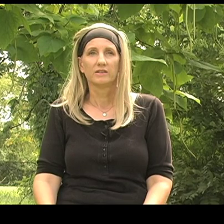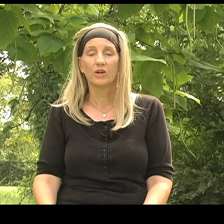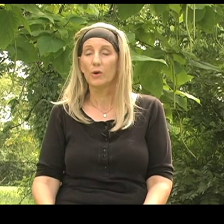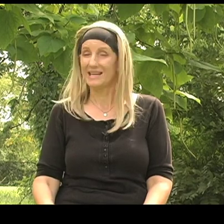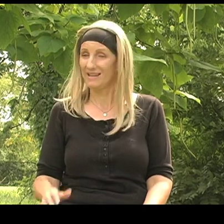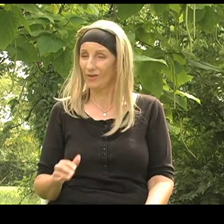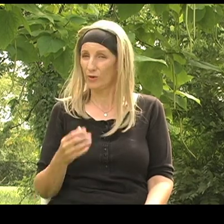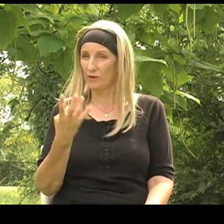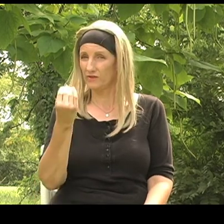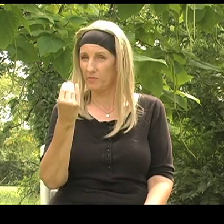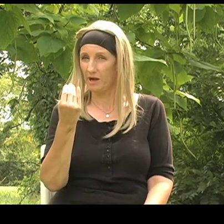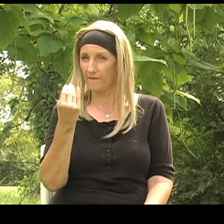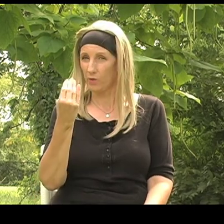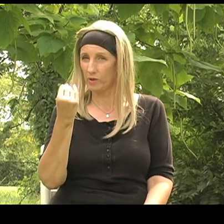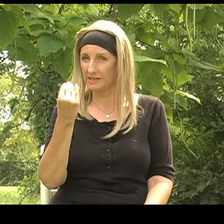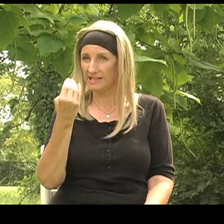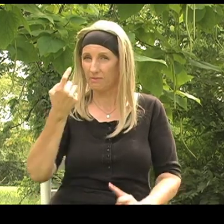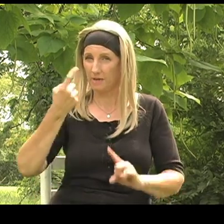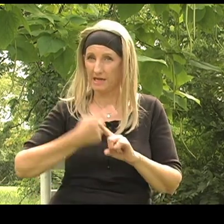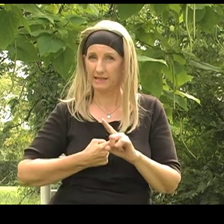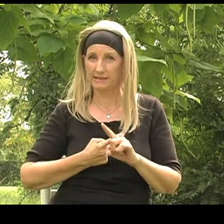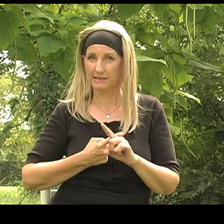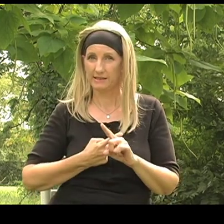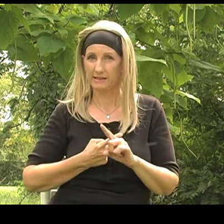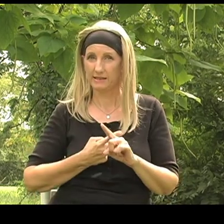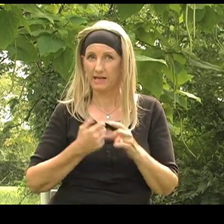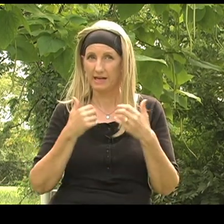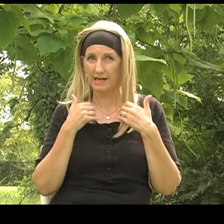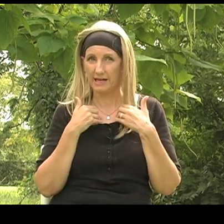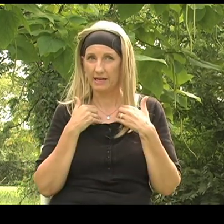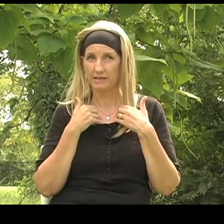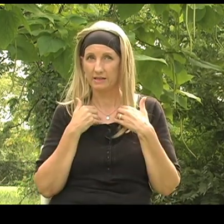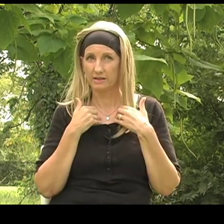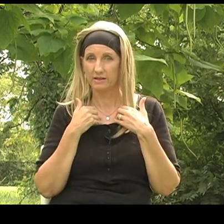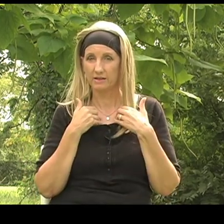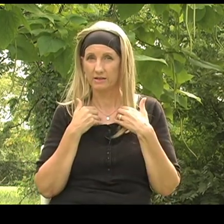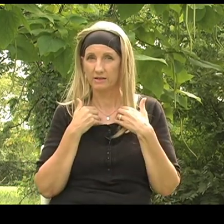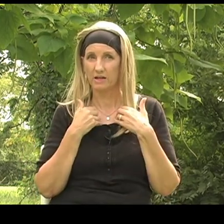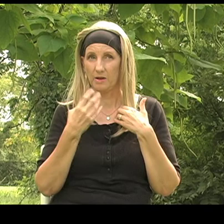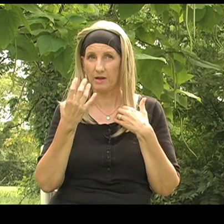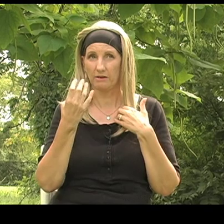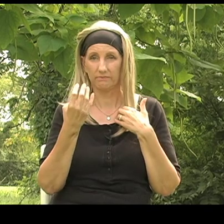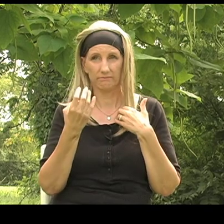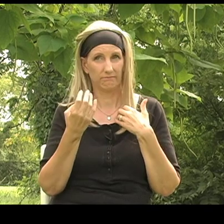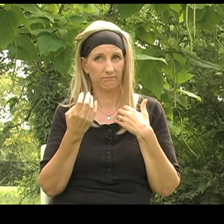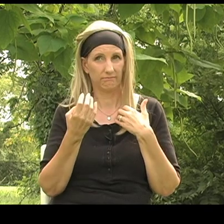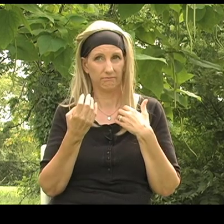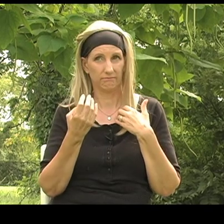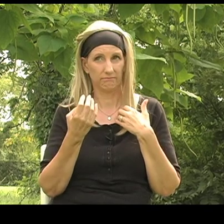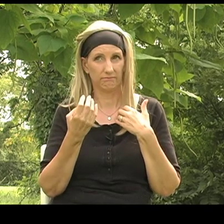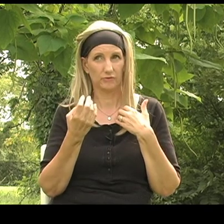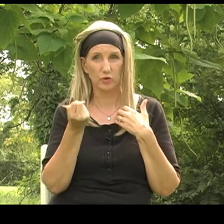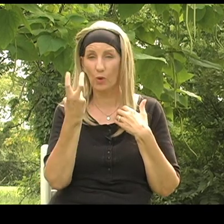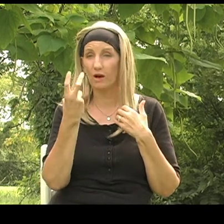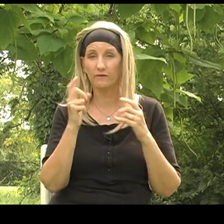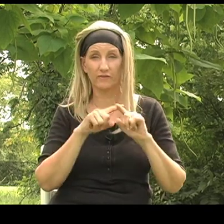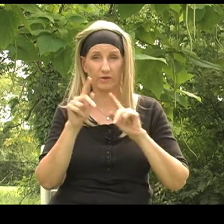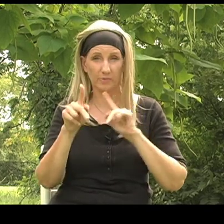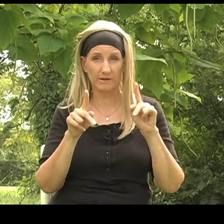So in the course of about 14 months, I had about 12 different people